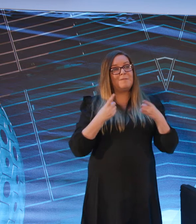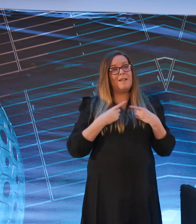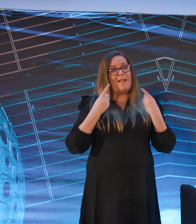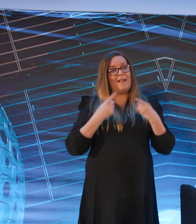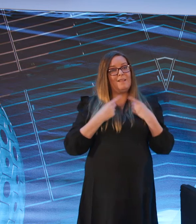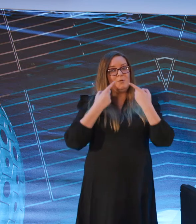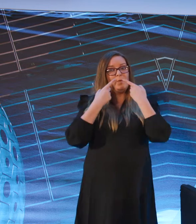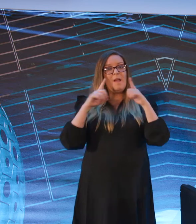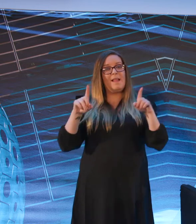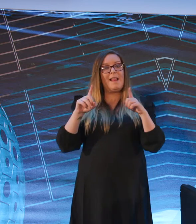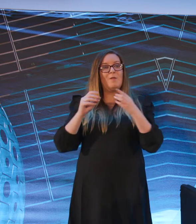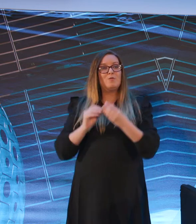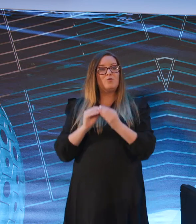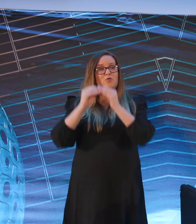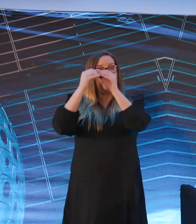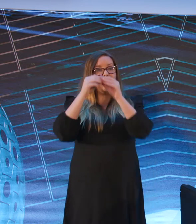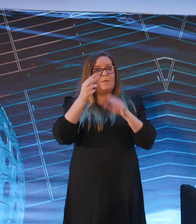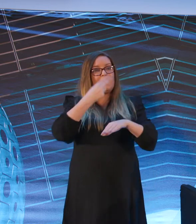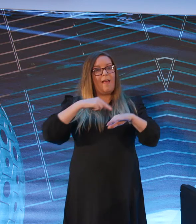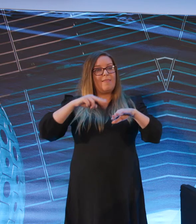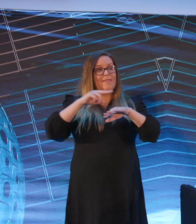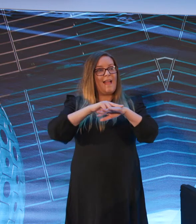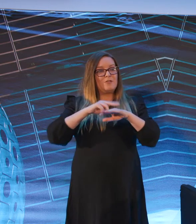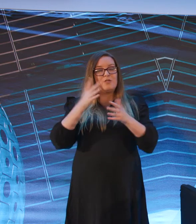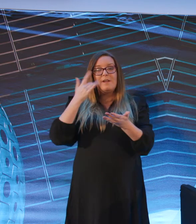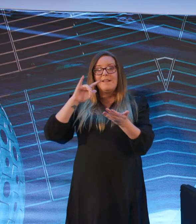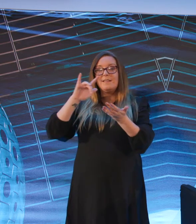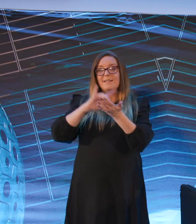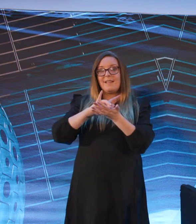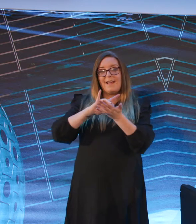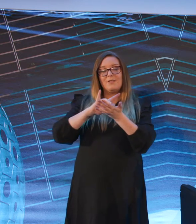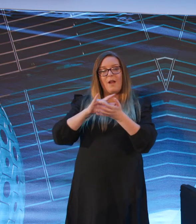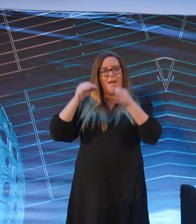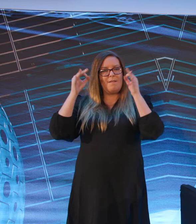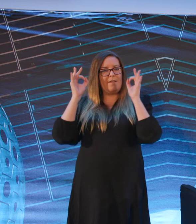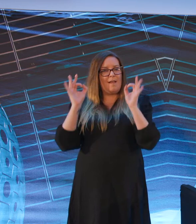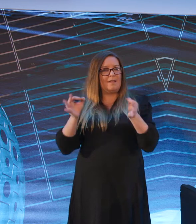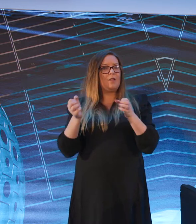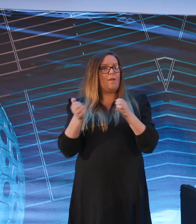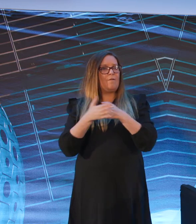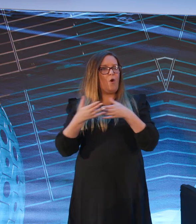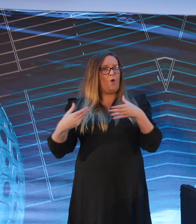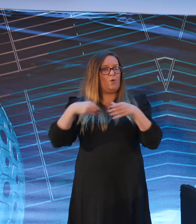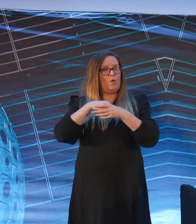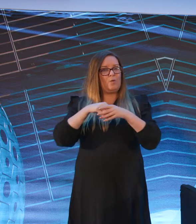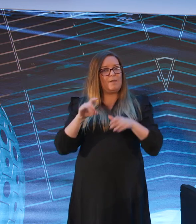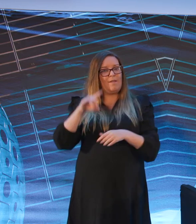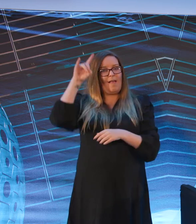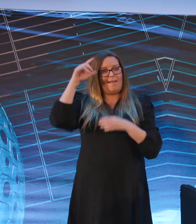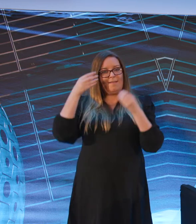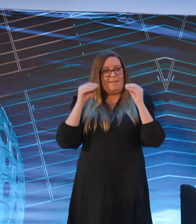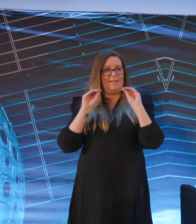create a National Centre of Excellence for Inclusive Higher Education.